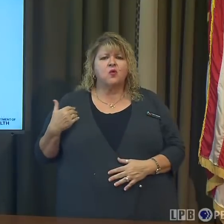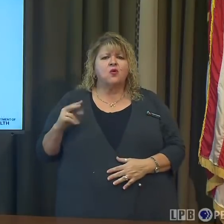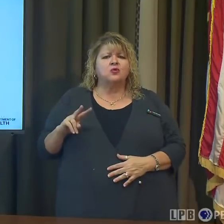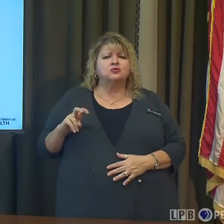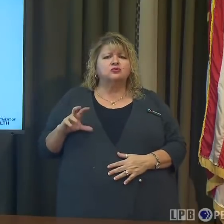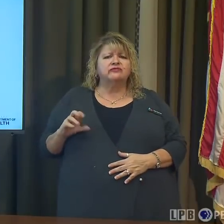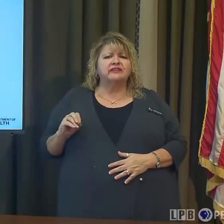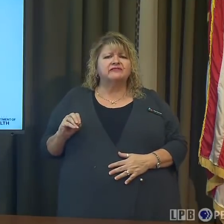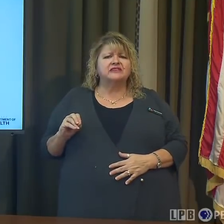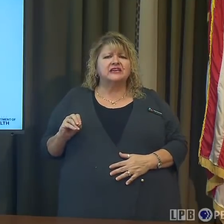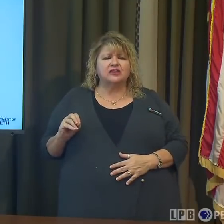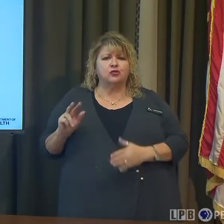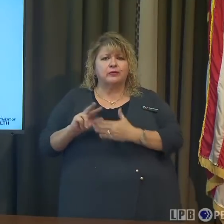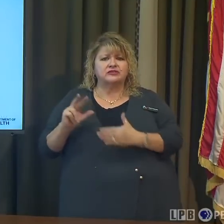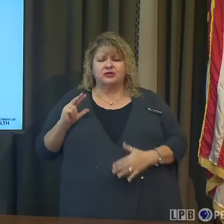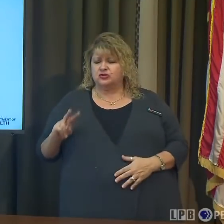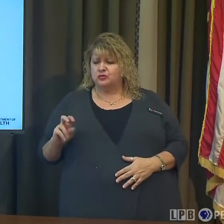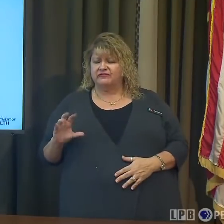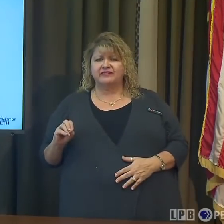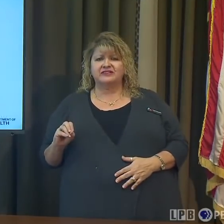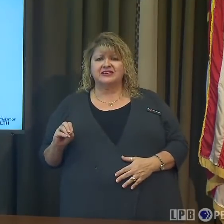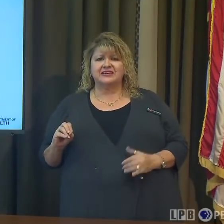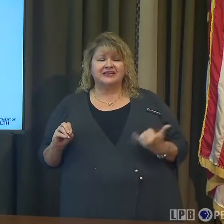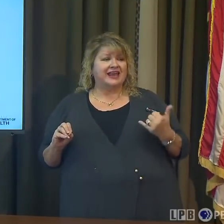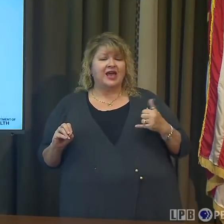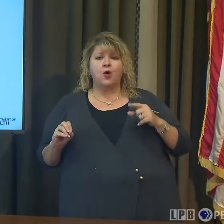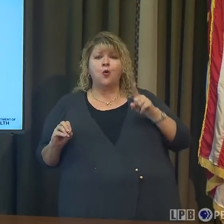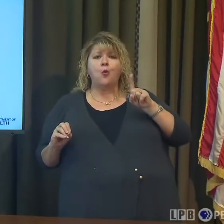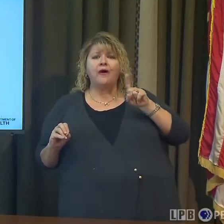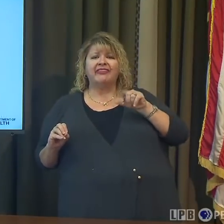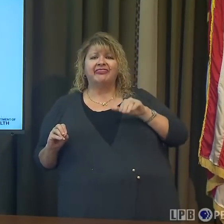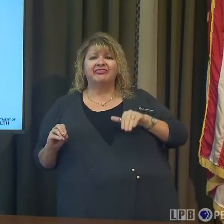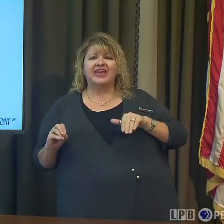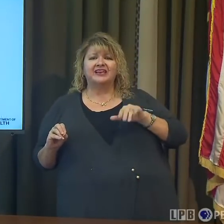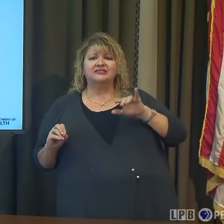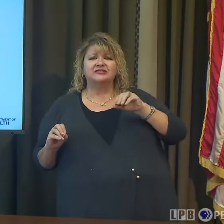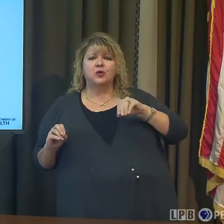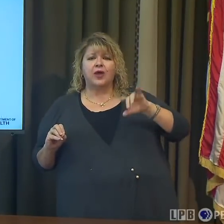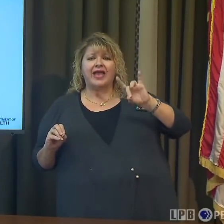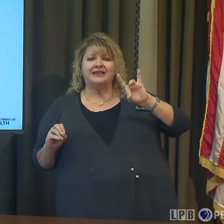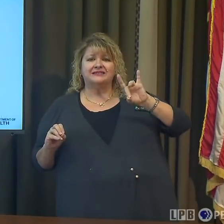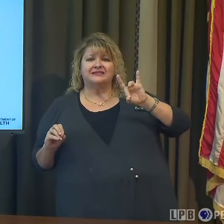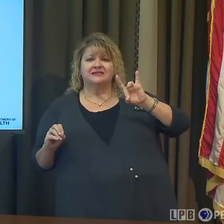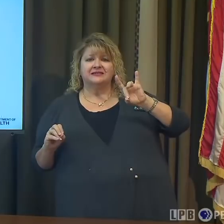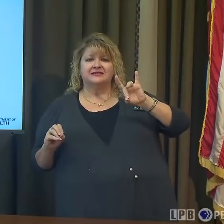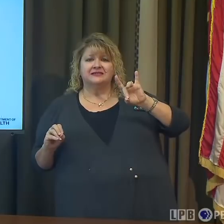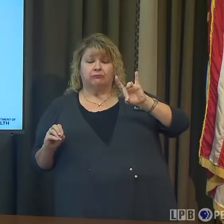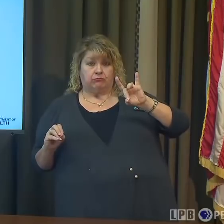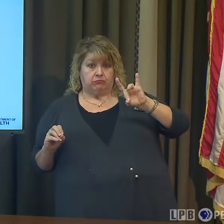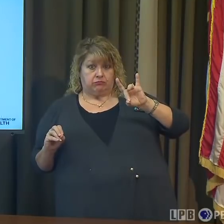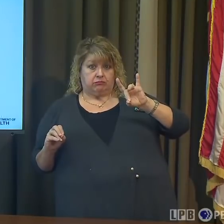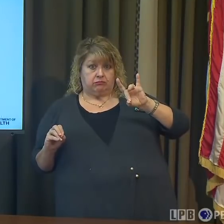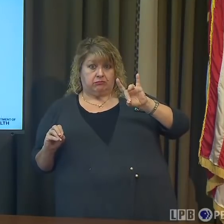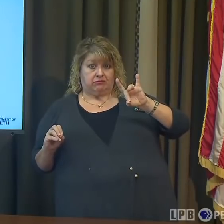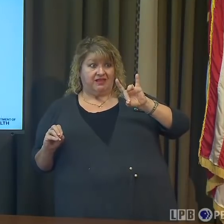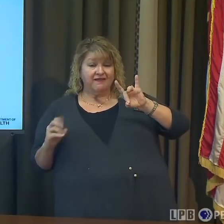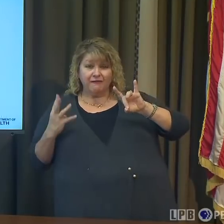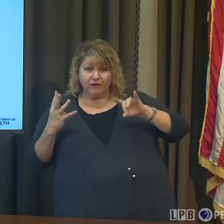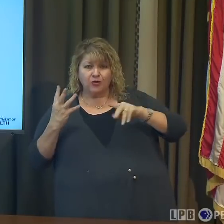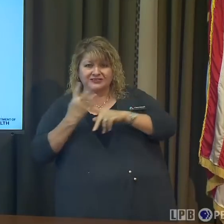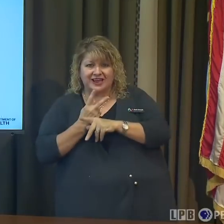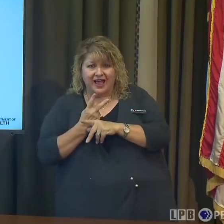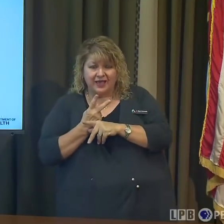250 about 3 weeks ago, and we're now, as the governor said, at 1,008 hospitalized patients. That